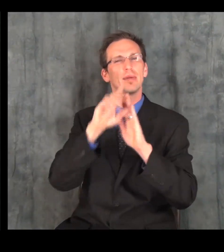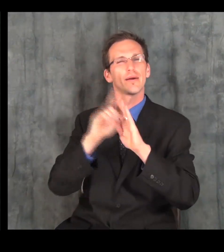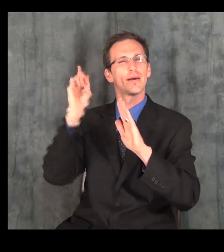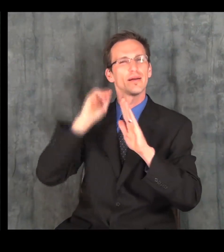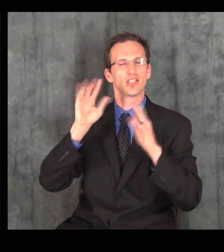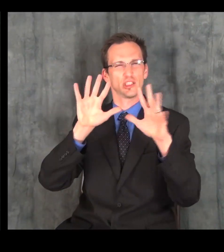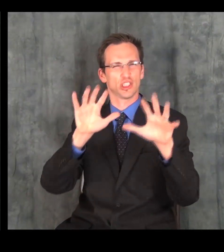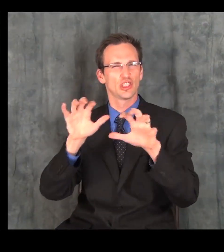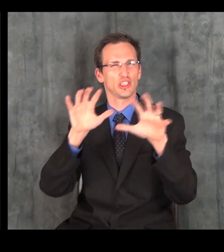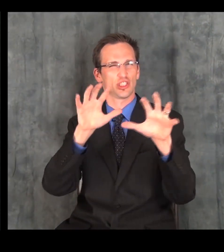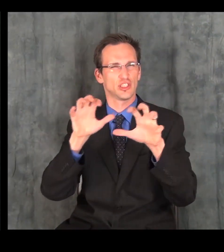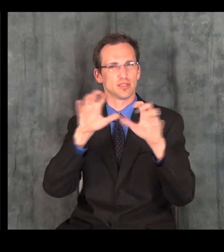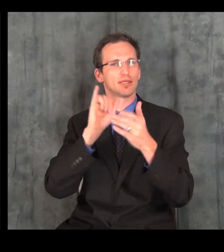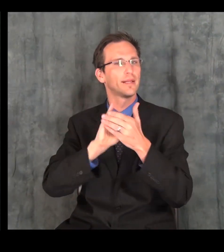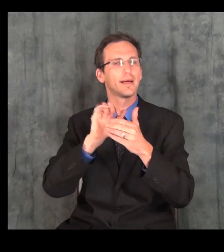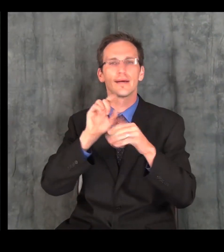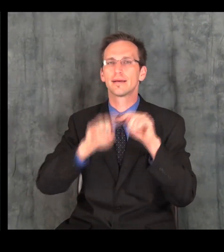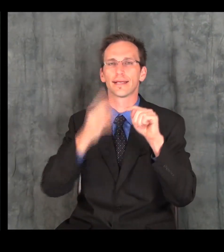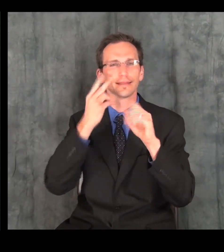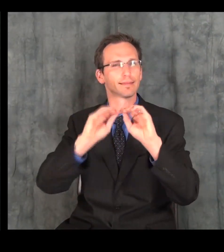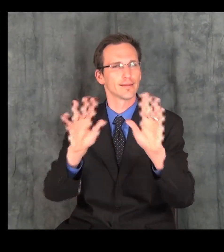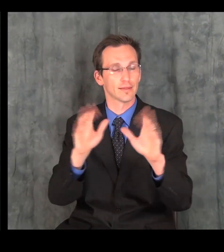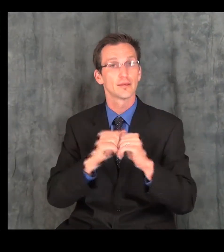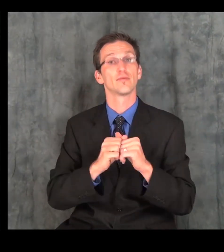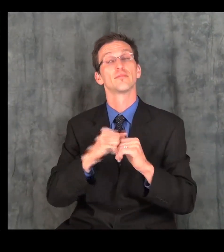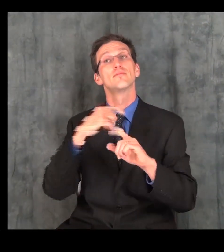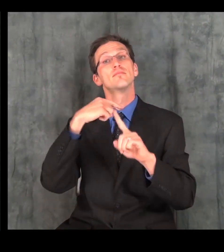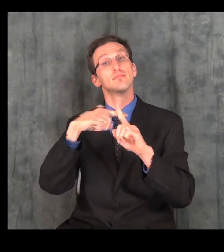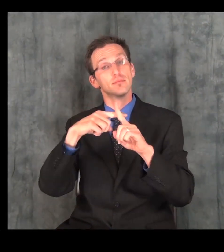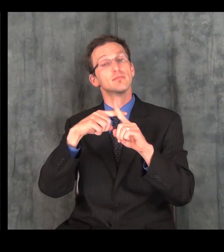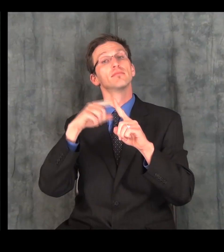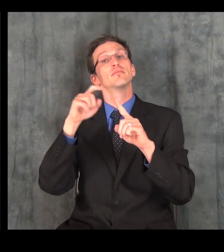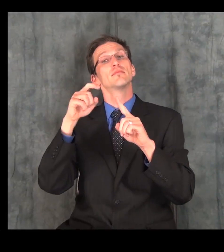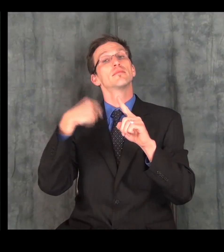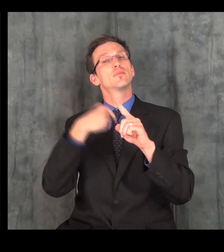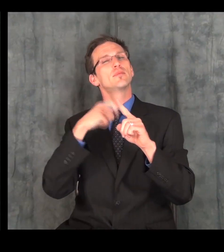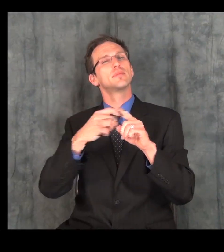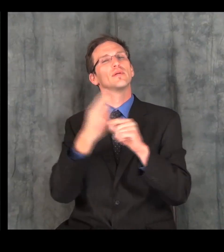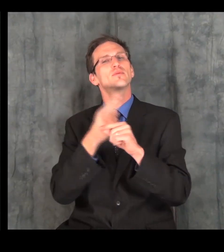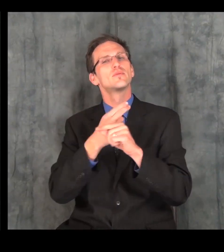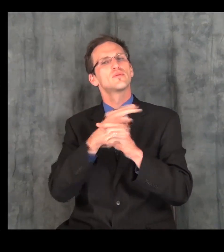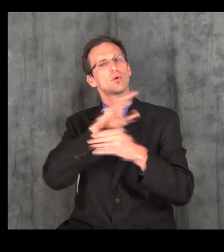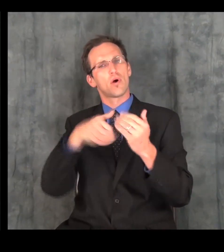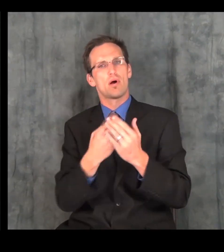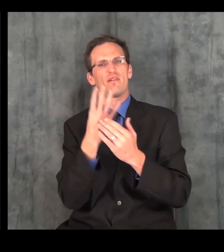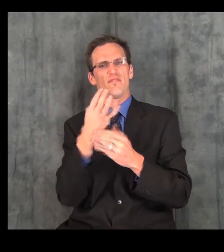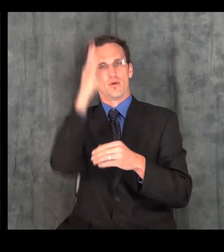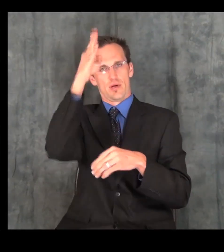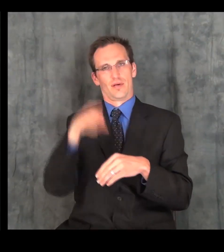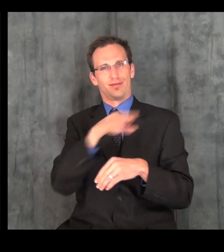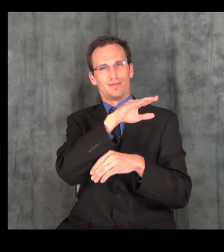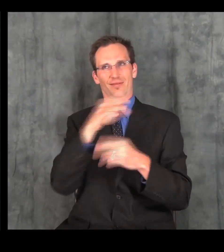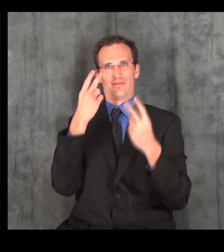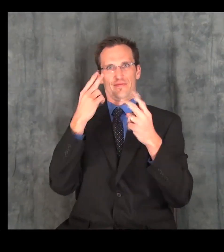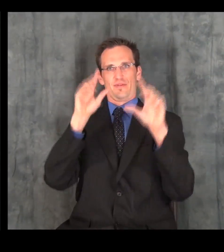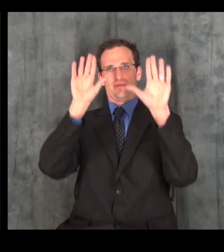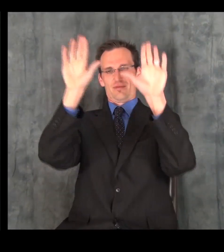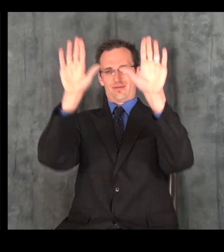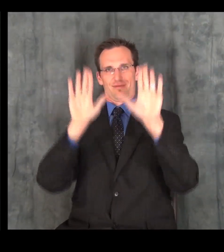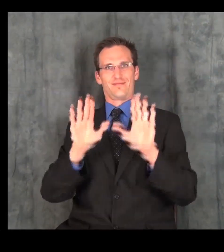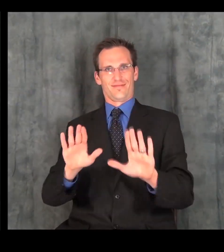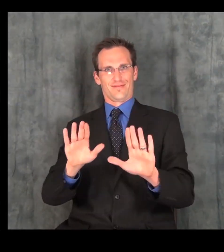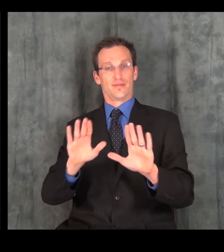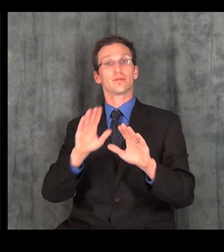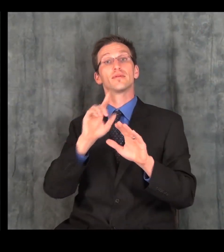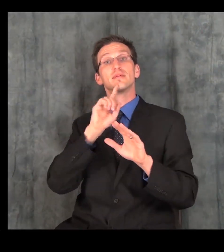that because we had to use that 4-view option, the deaf person was in the remote witness room, and I described